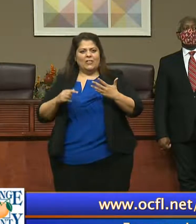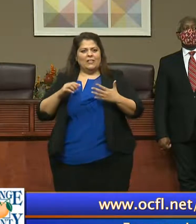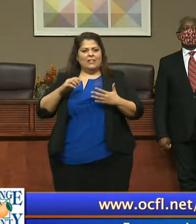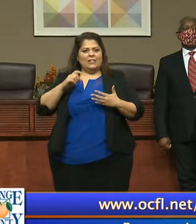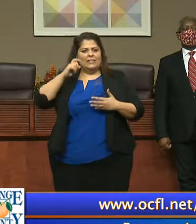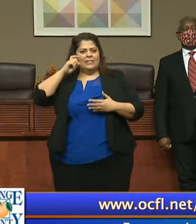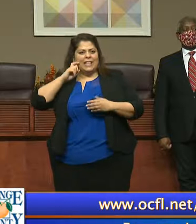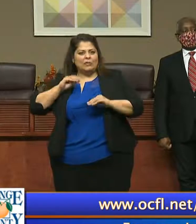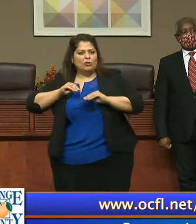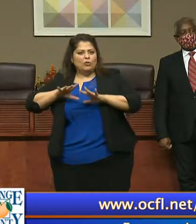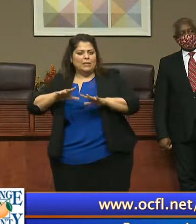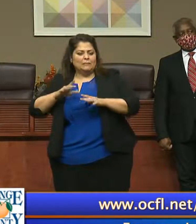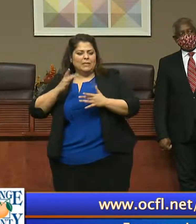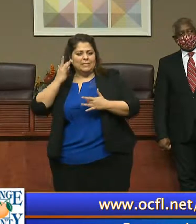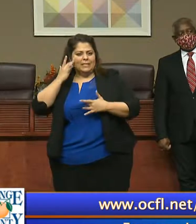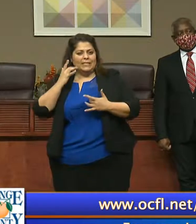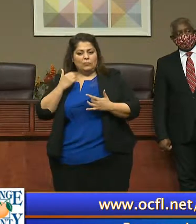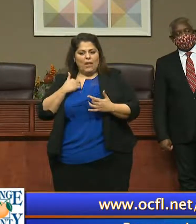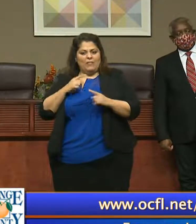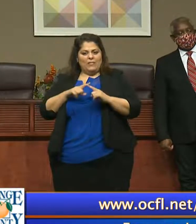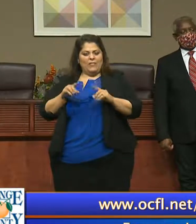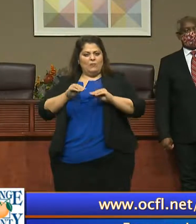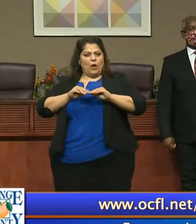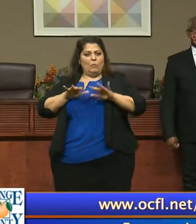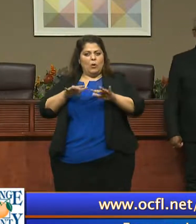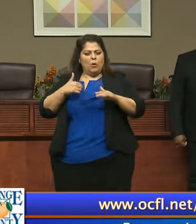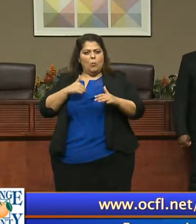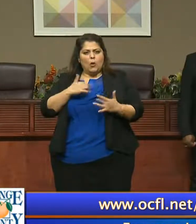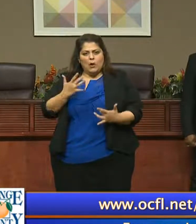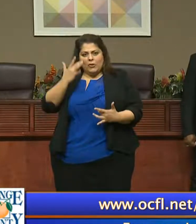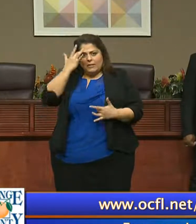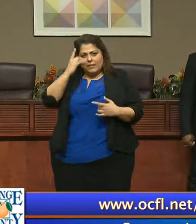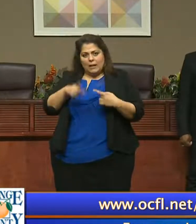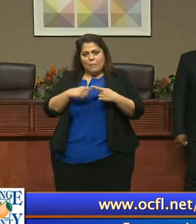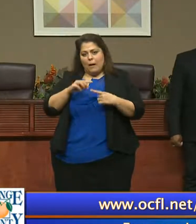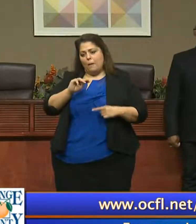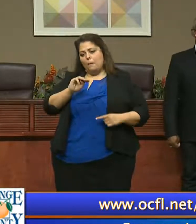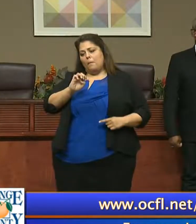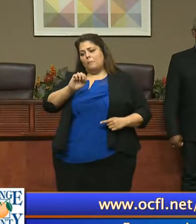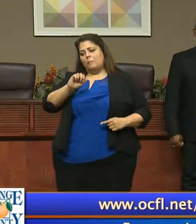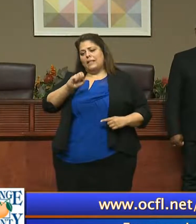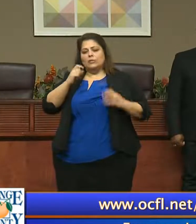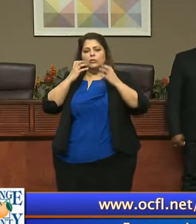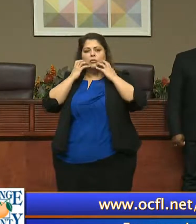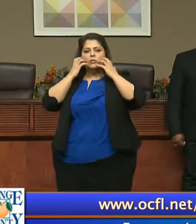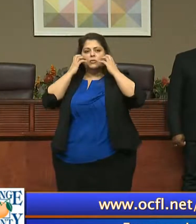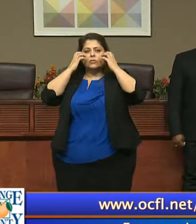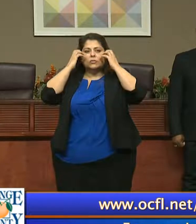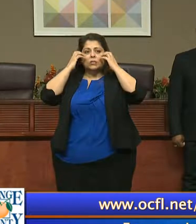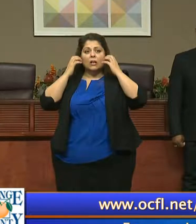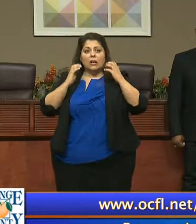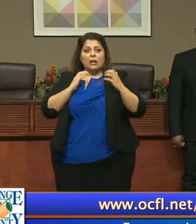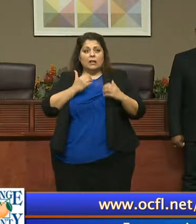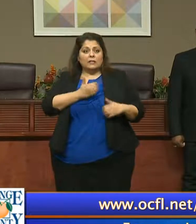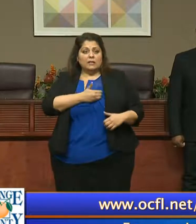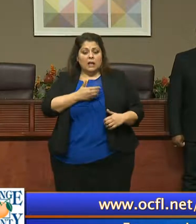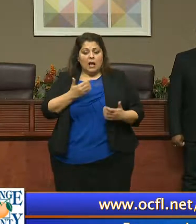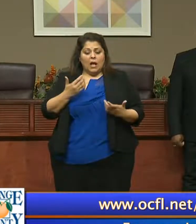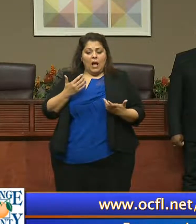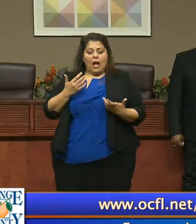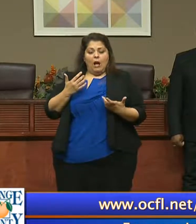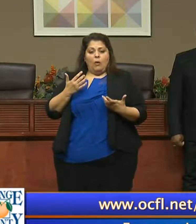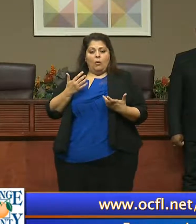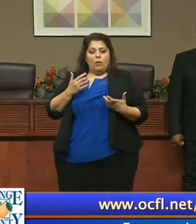disease outbreak. I was talking to you about how concerned we are about measles because our immunization rates have dropped for